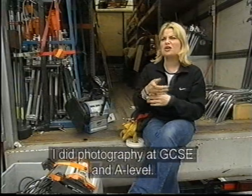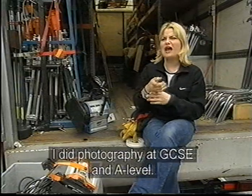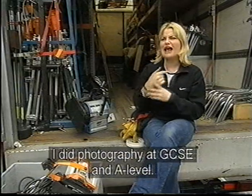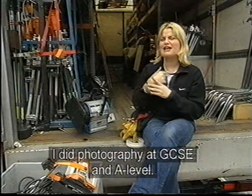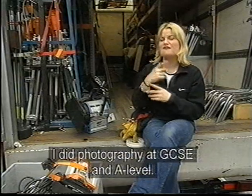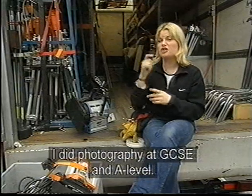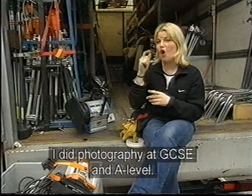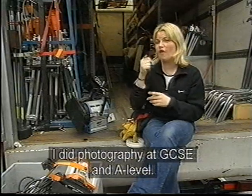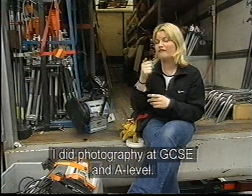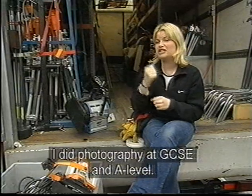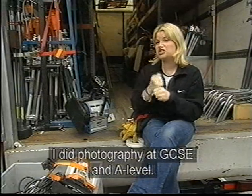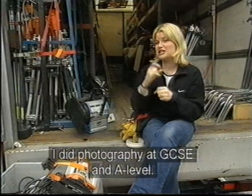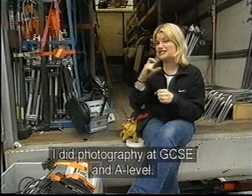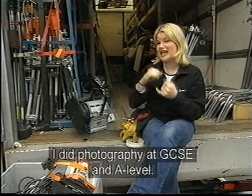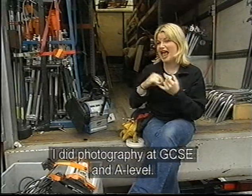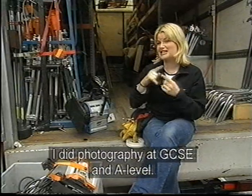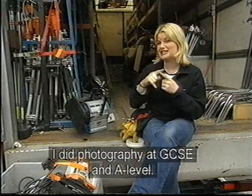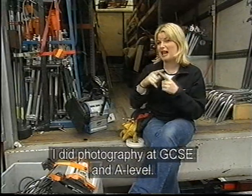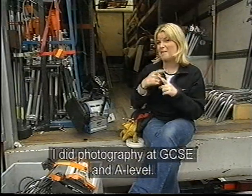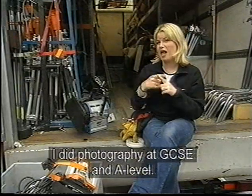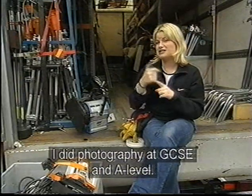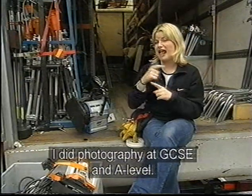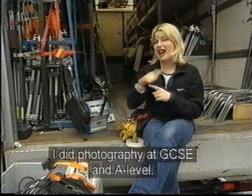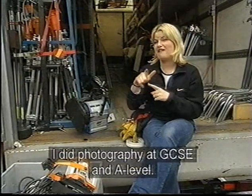I did photography GCSE, I love it.